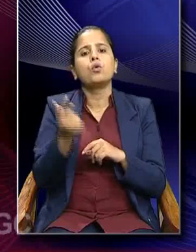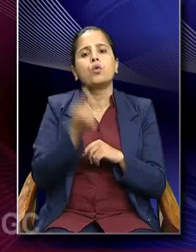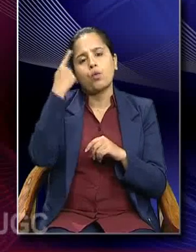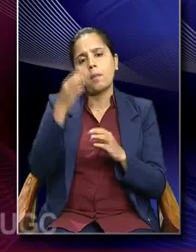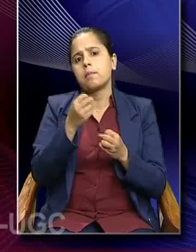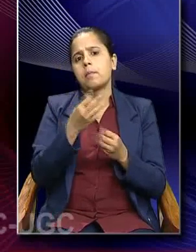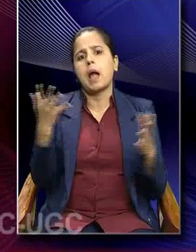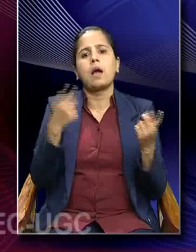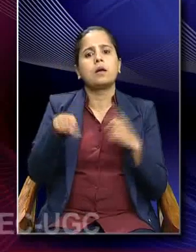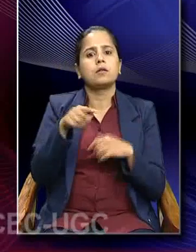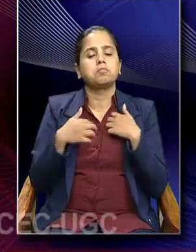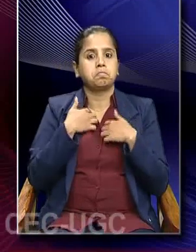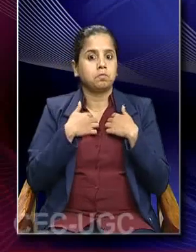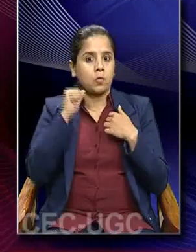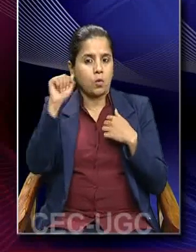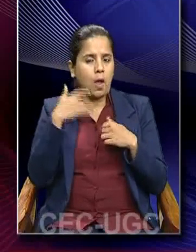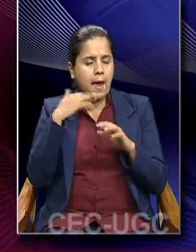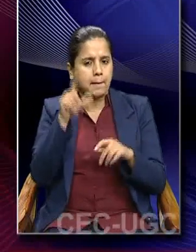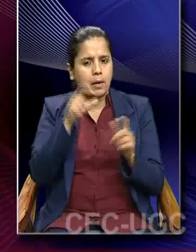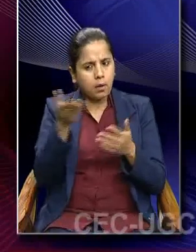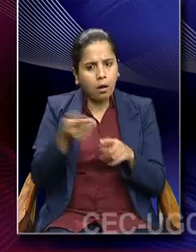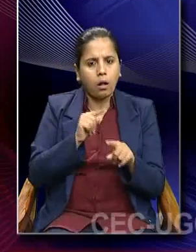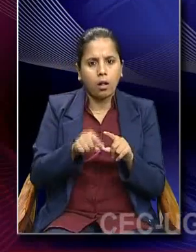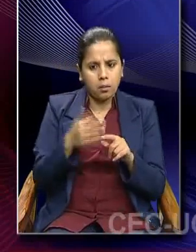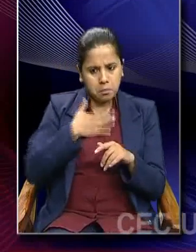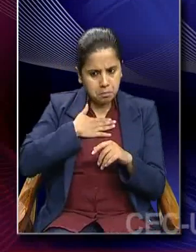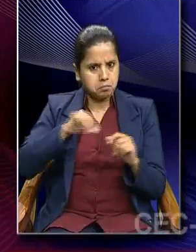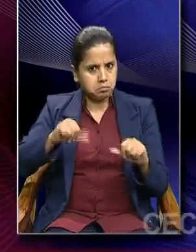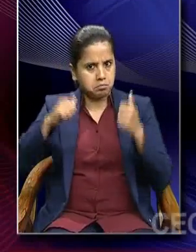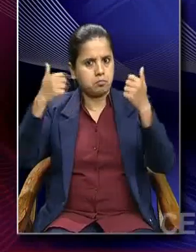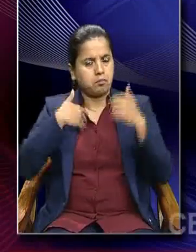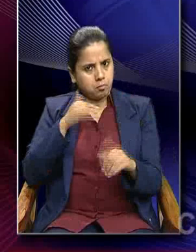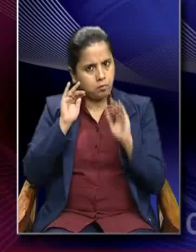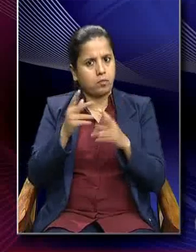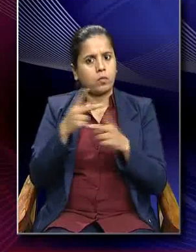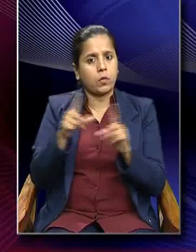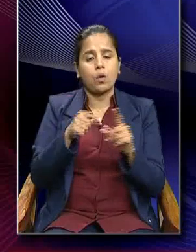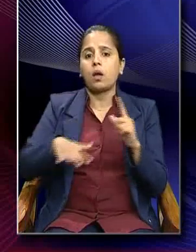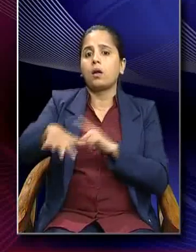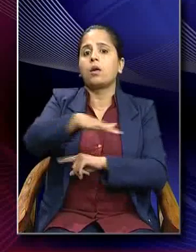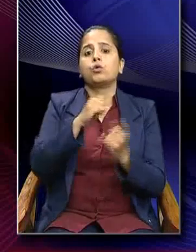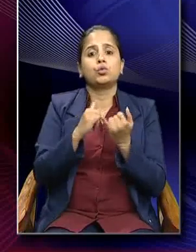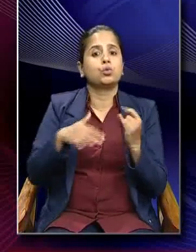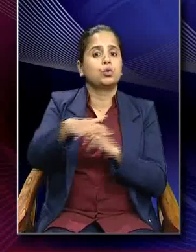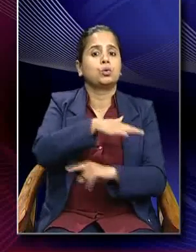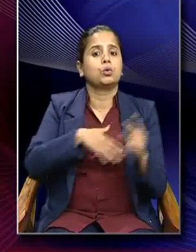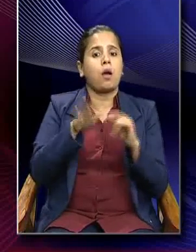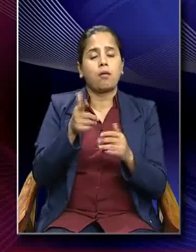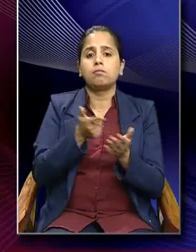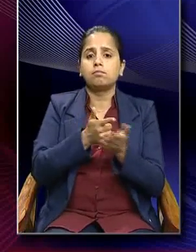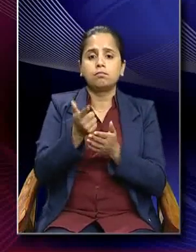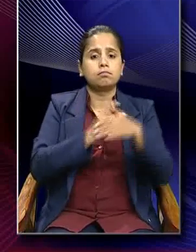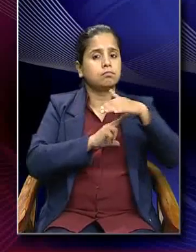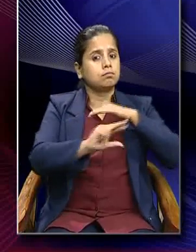of vested interests and lobbies, and depriving a large section of society living in the remote areas